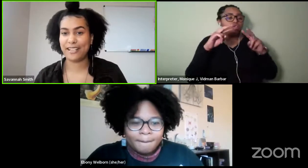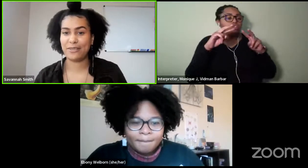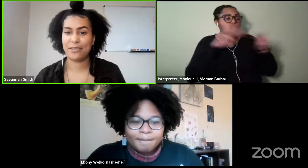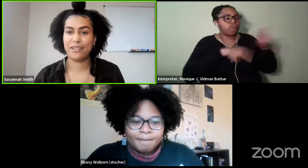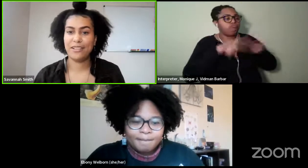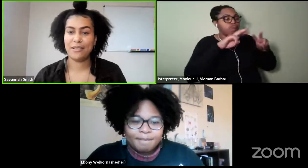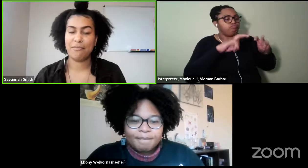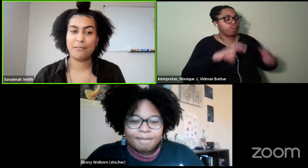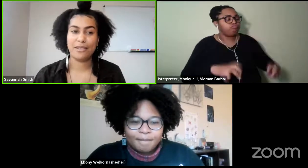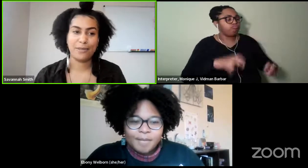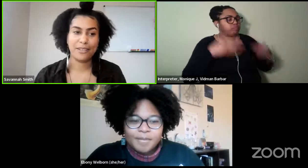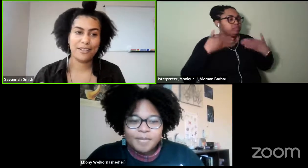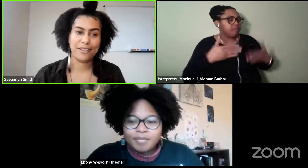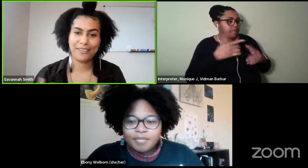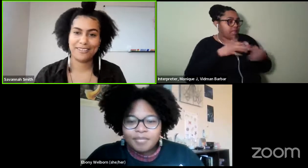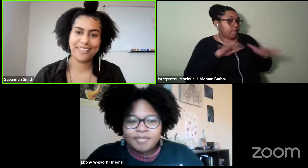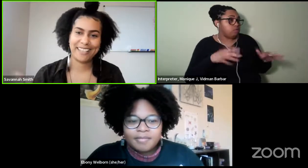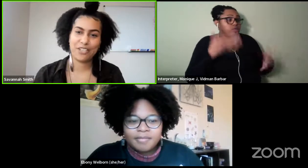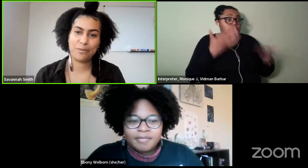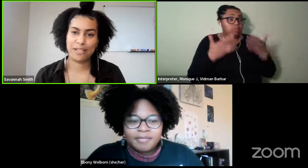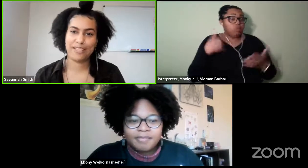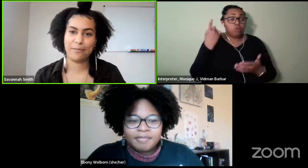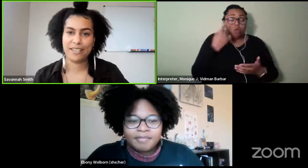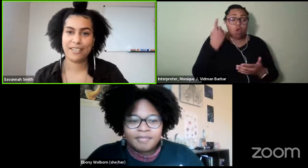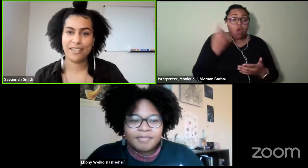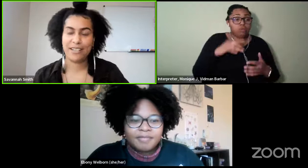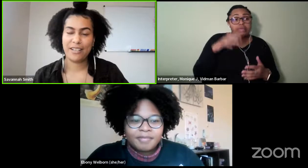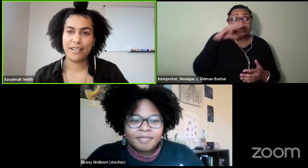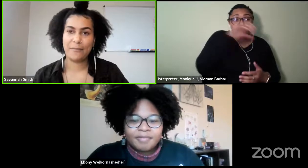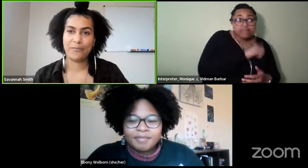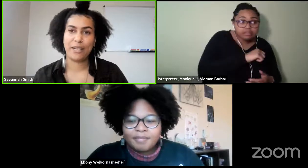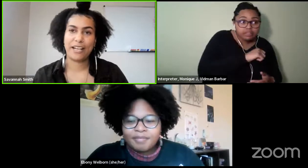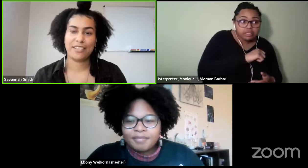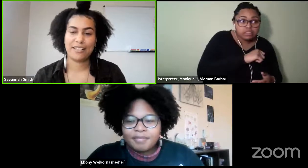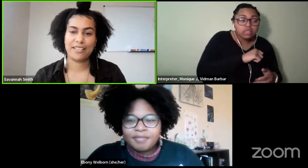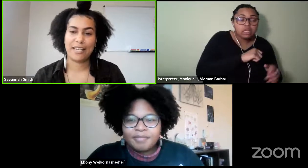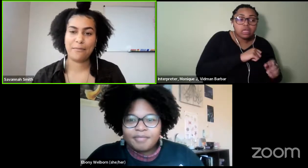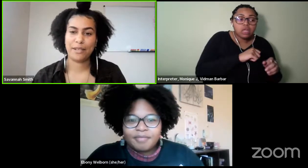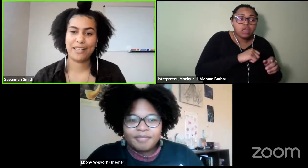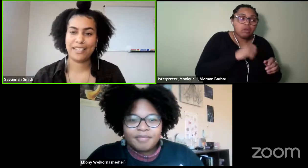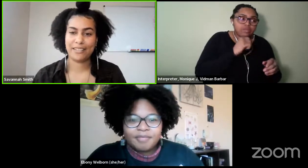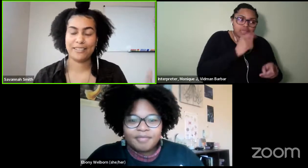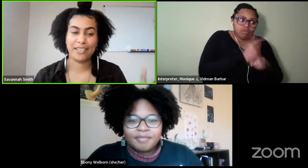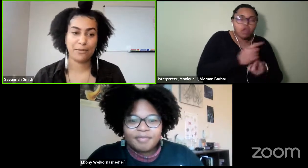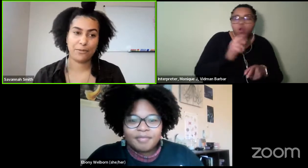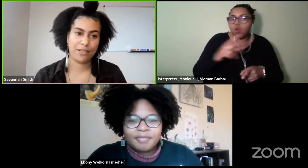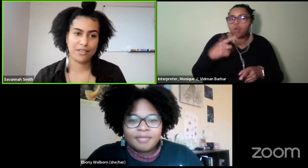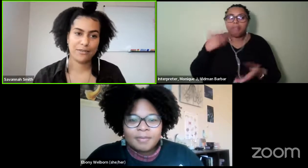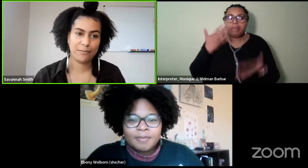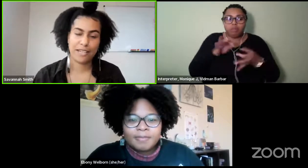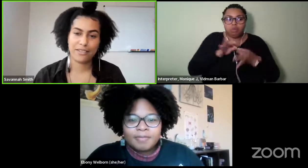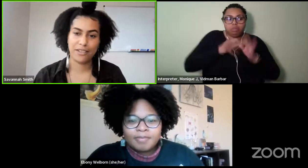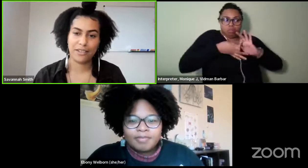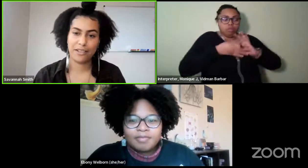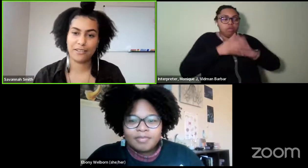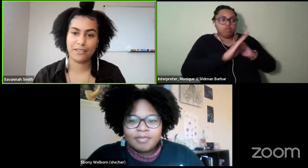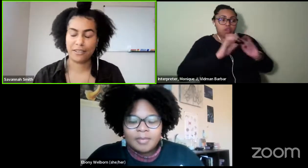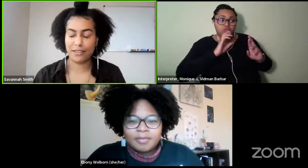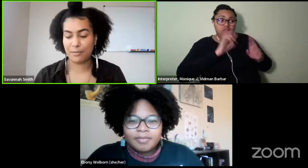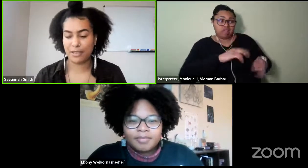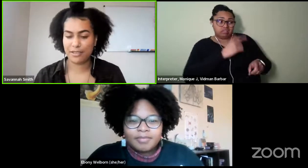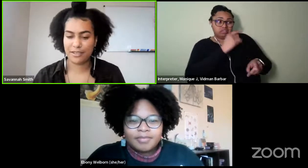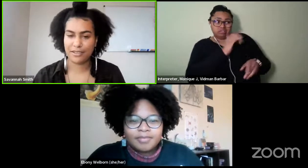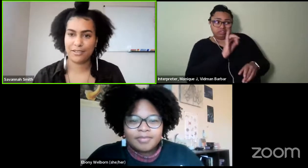aren't correct, or maybe we are like interpreting somebody's reactions the same, but it could differ for us based on